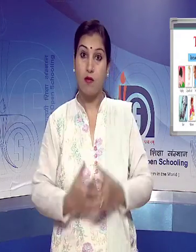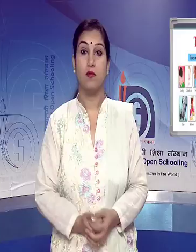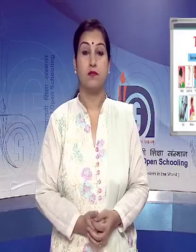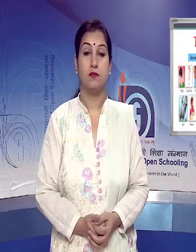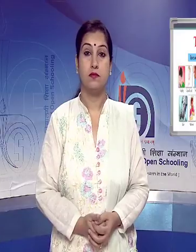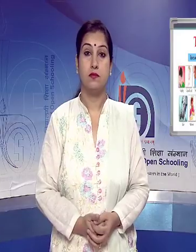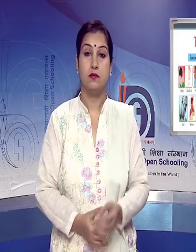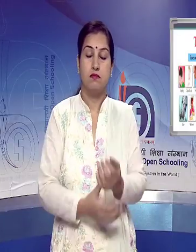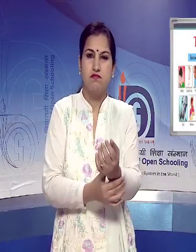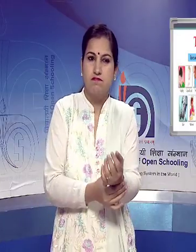rapid pulse,